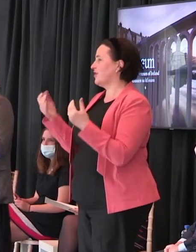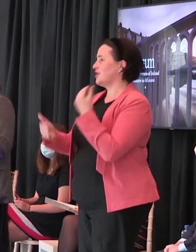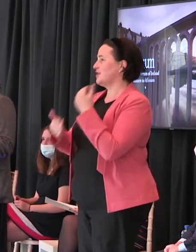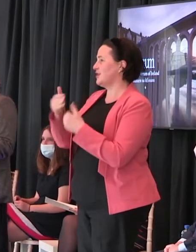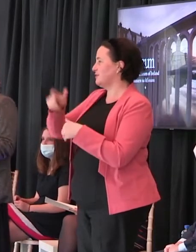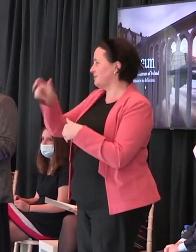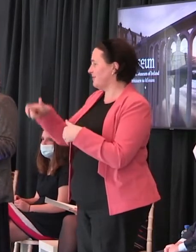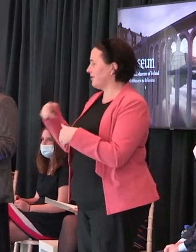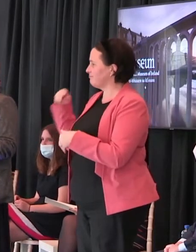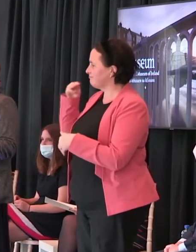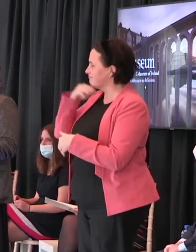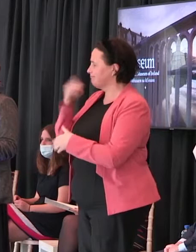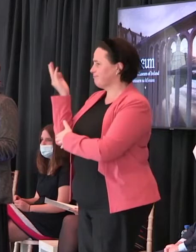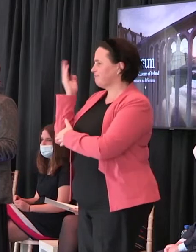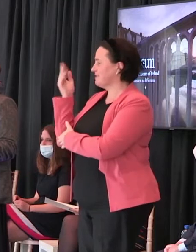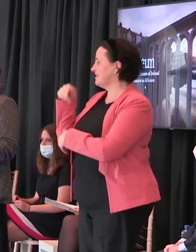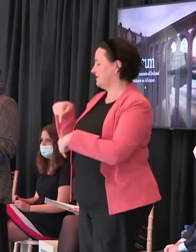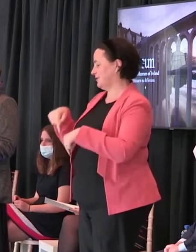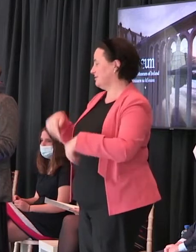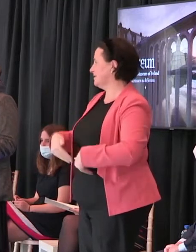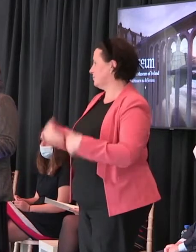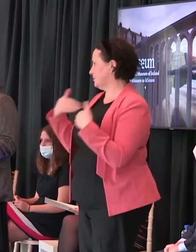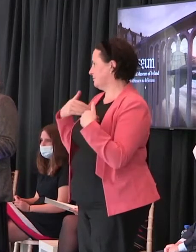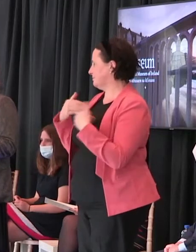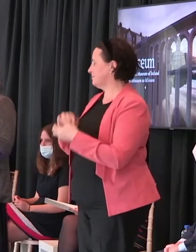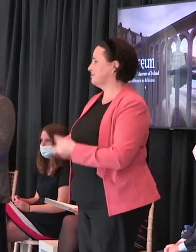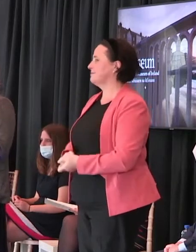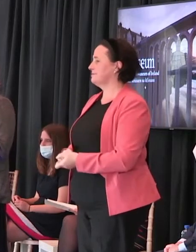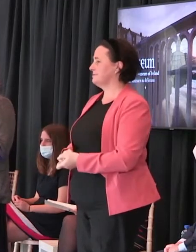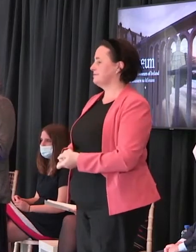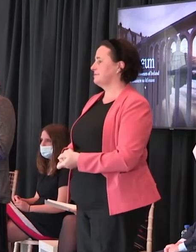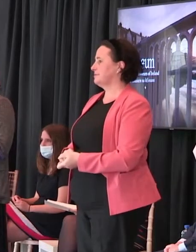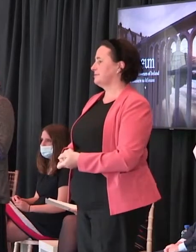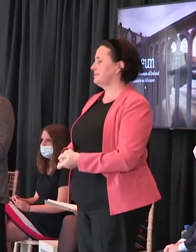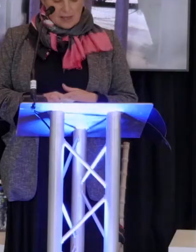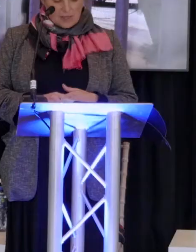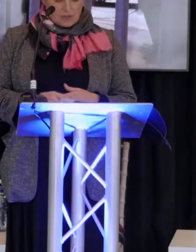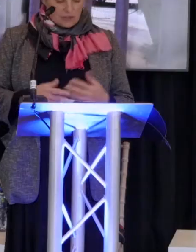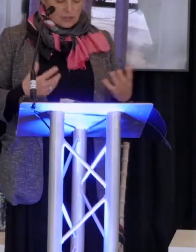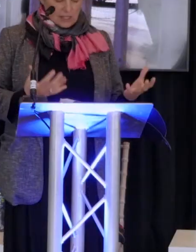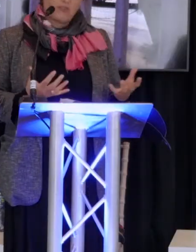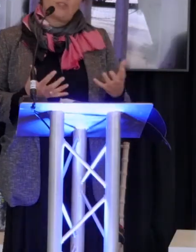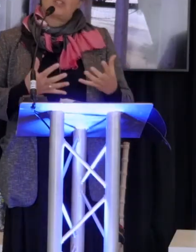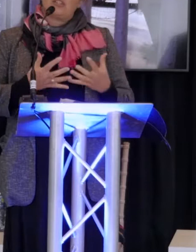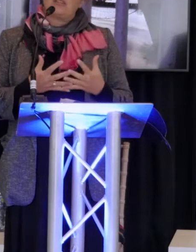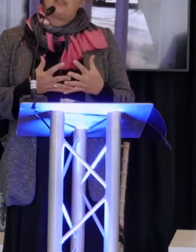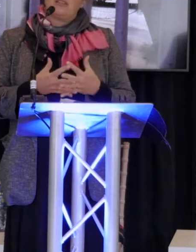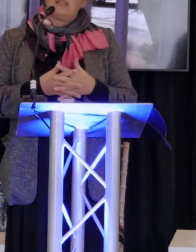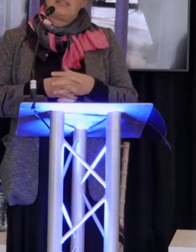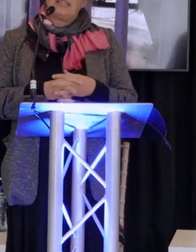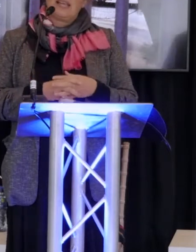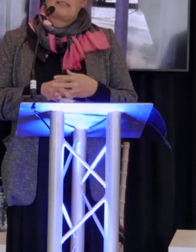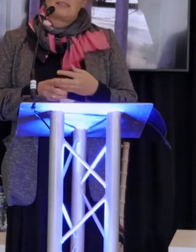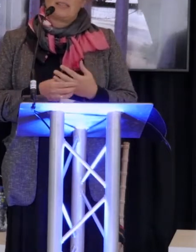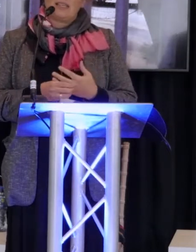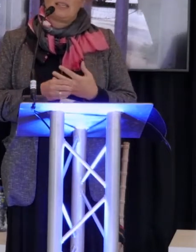important speakers here this morning. So I suppose just by way of introduction,